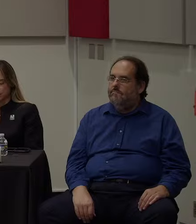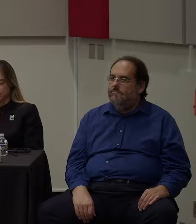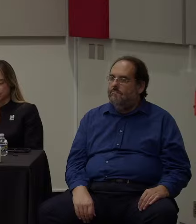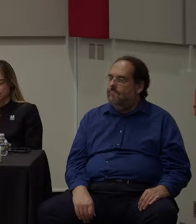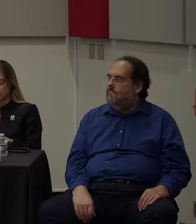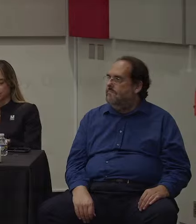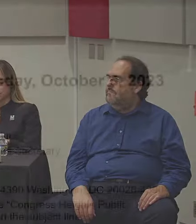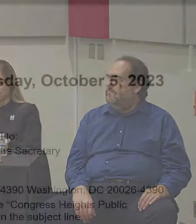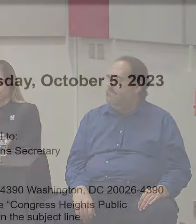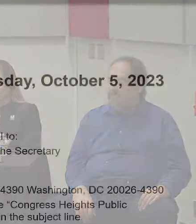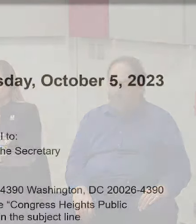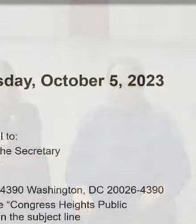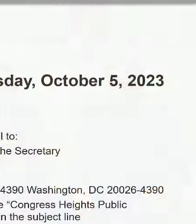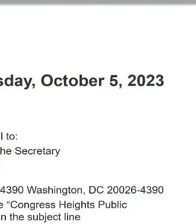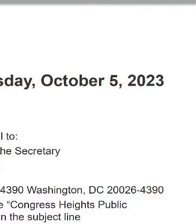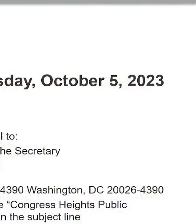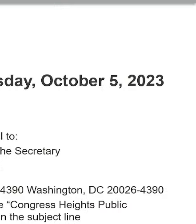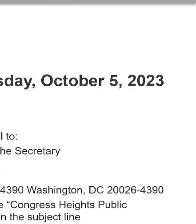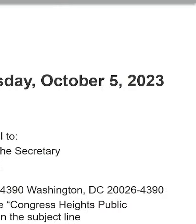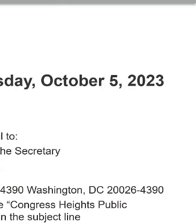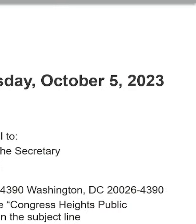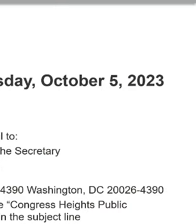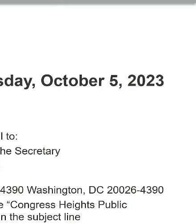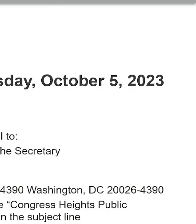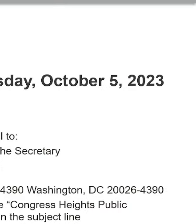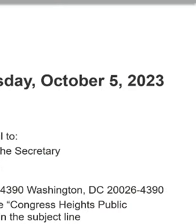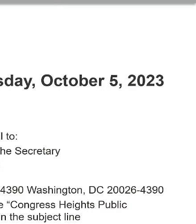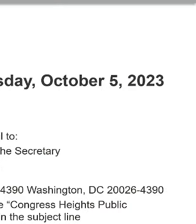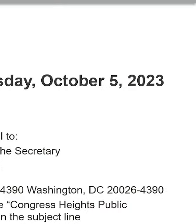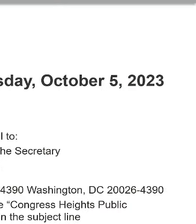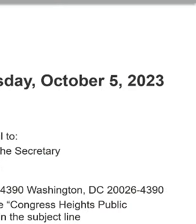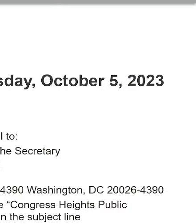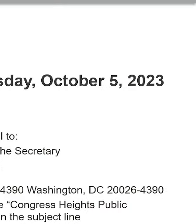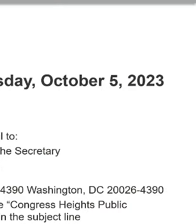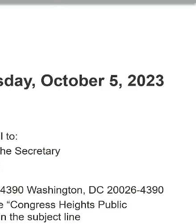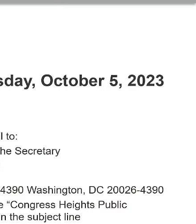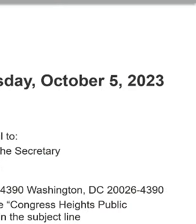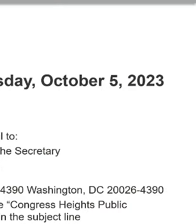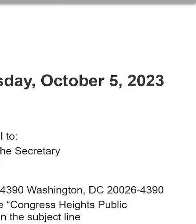Metro by 5 p.m. Thursday, October 5th,